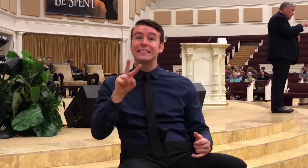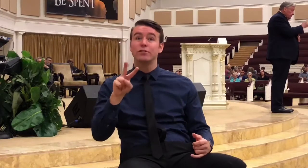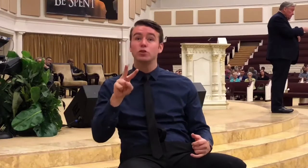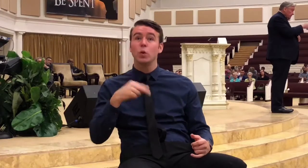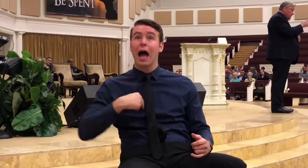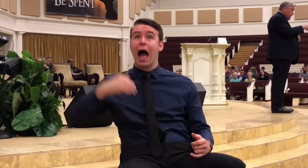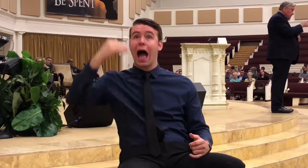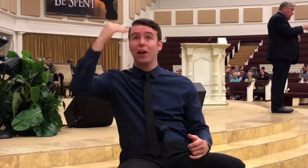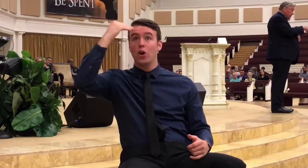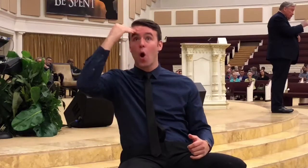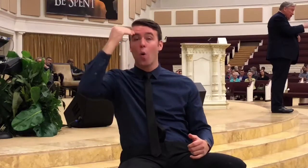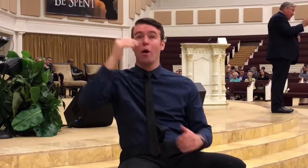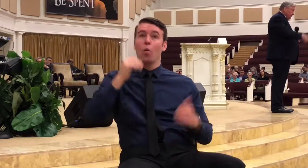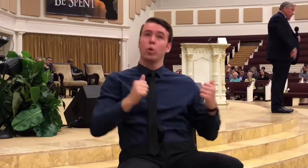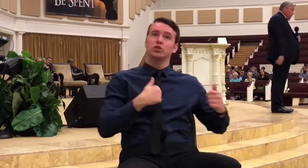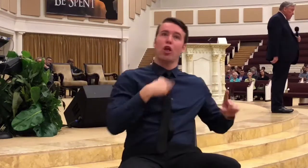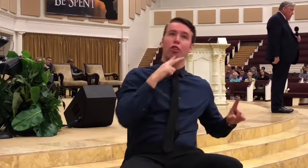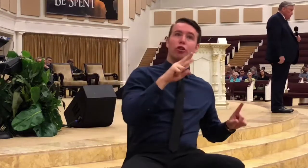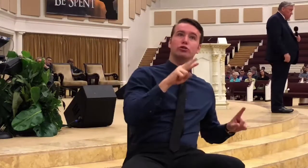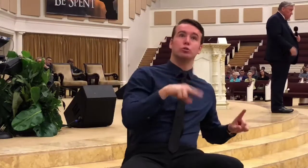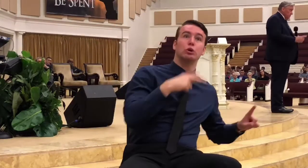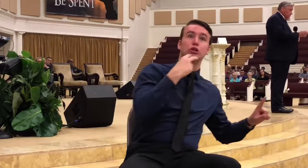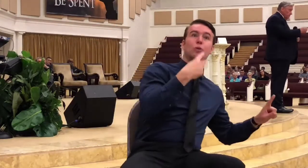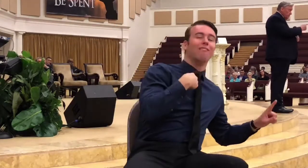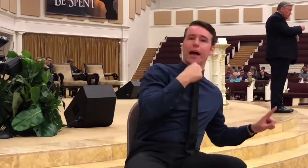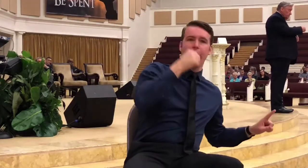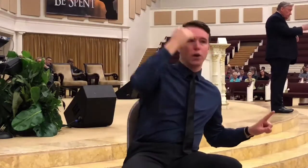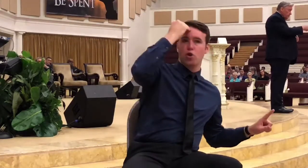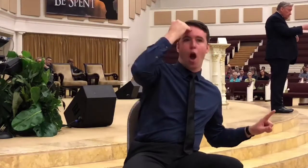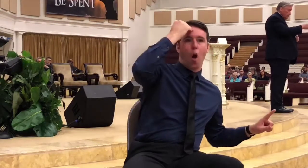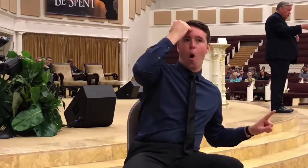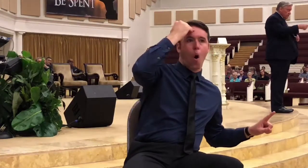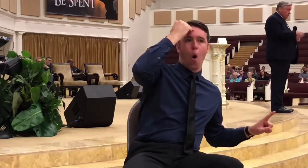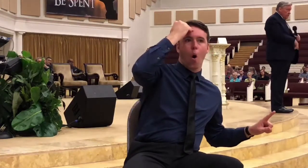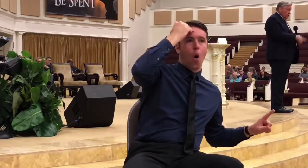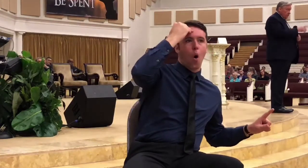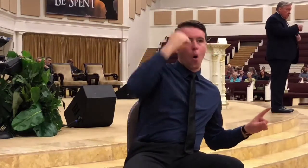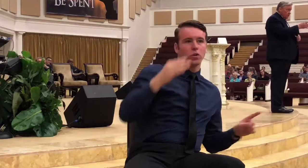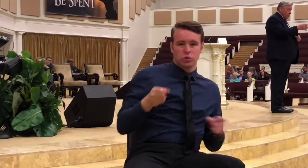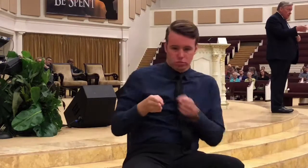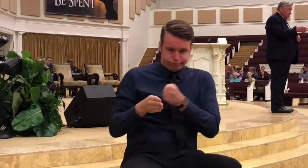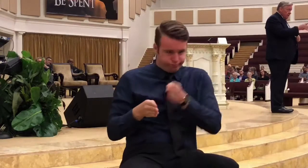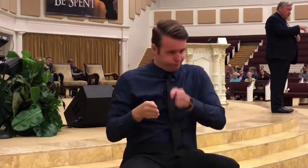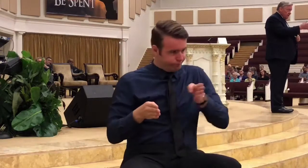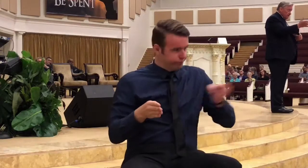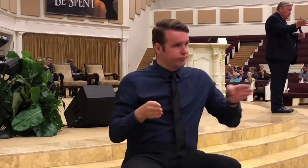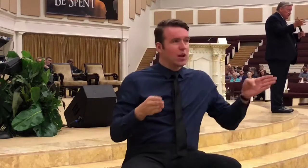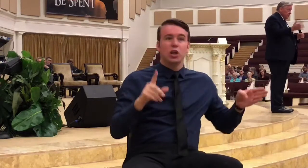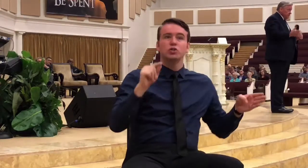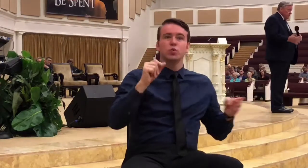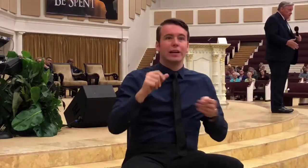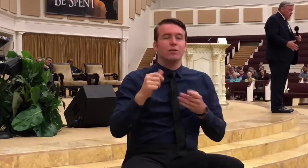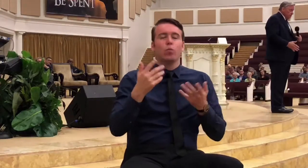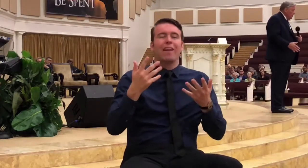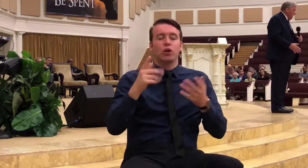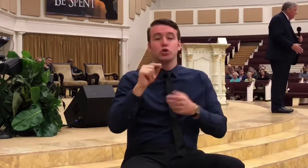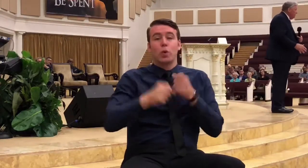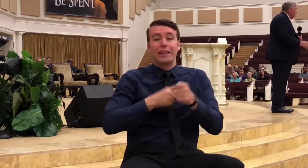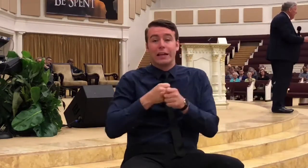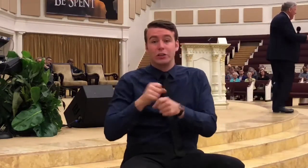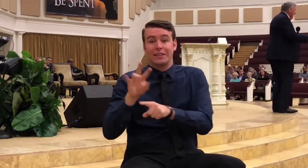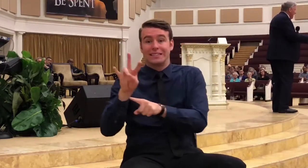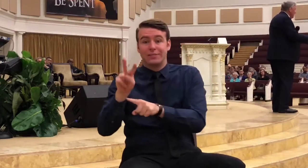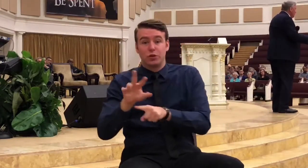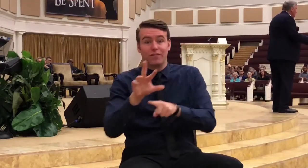at 32, which is things I didn't know at 12. Is that 20-year segments? You could use any, but it just gives you an